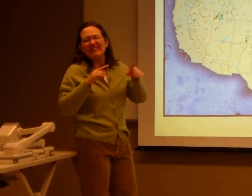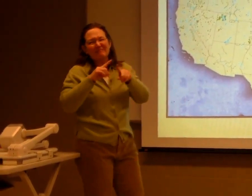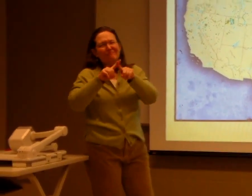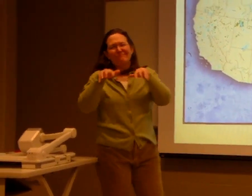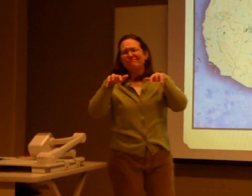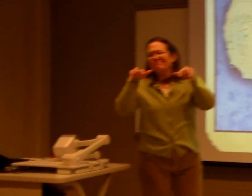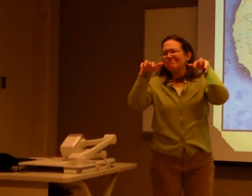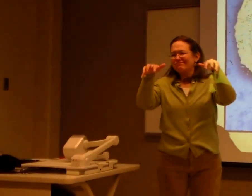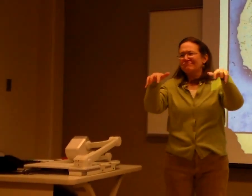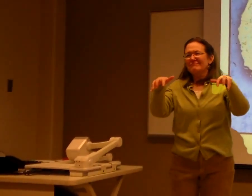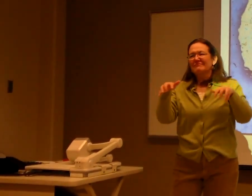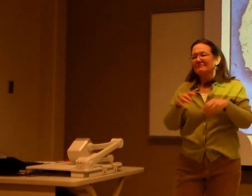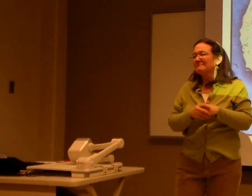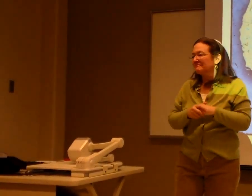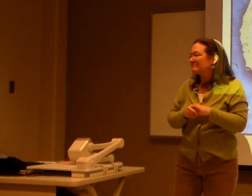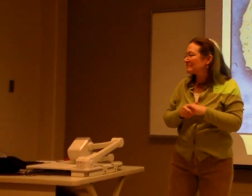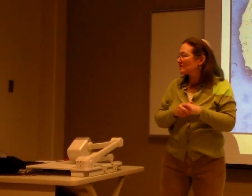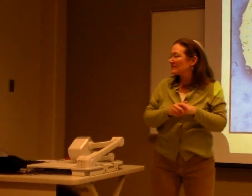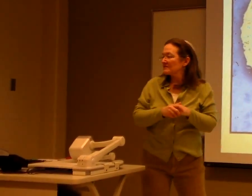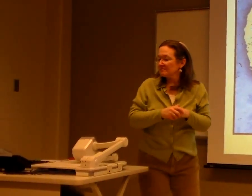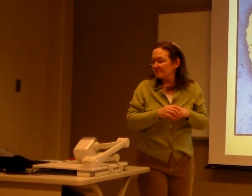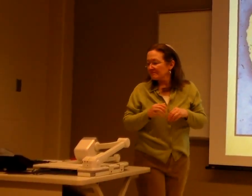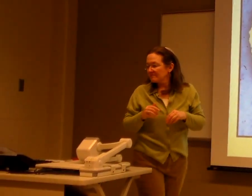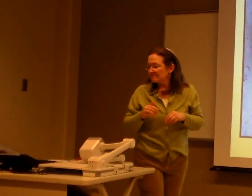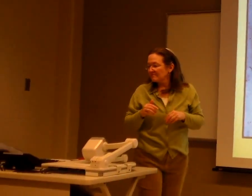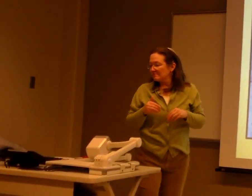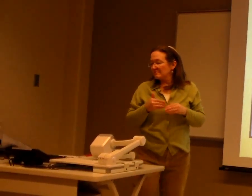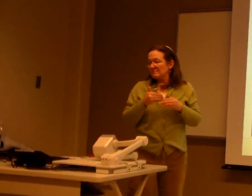inlands, and here in Indiana.